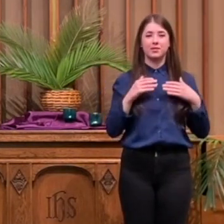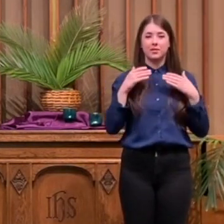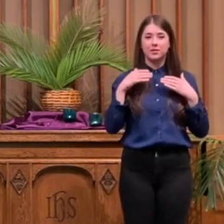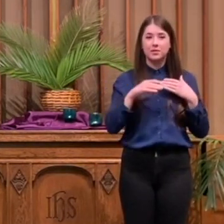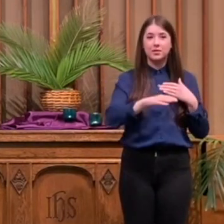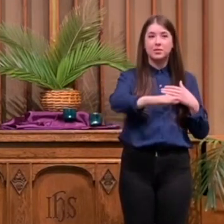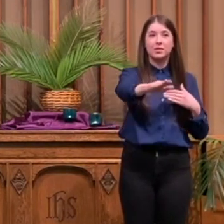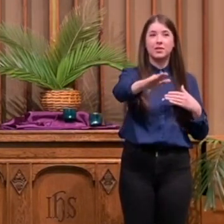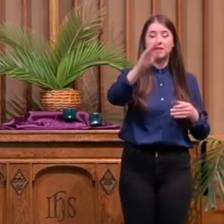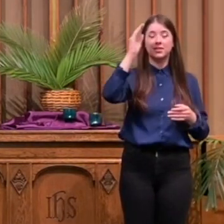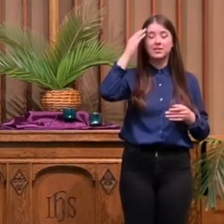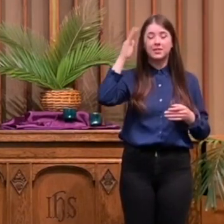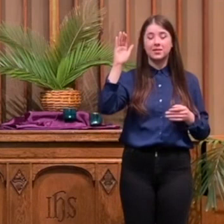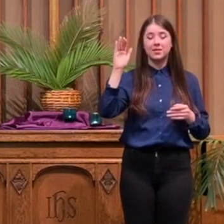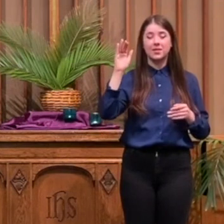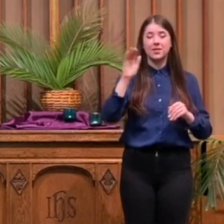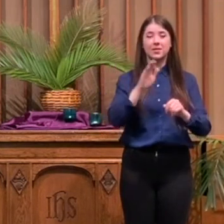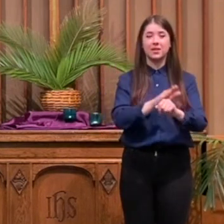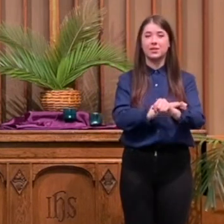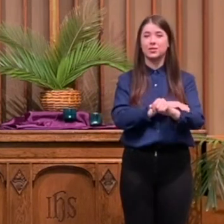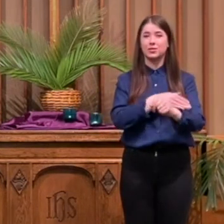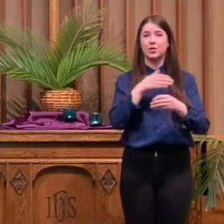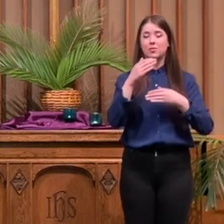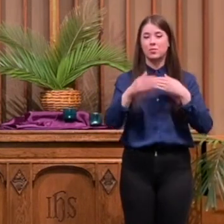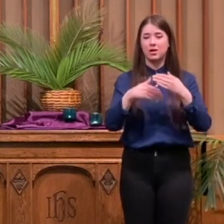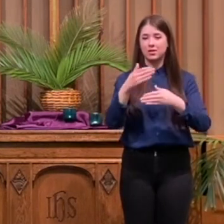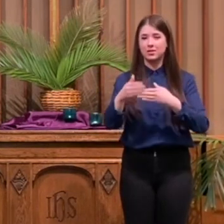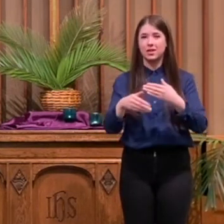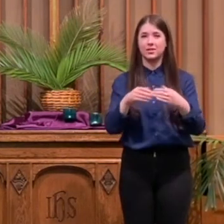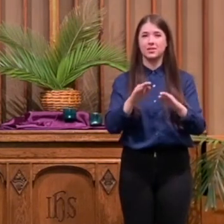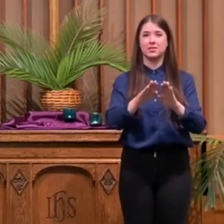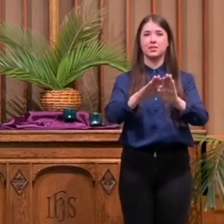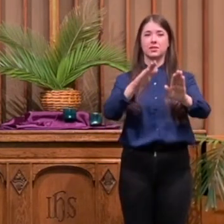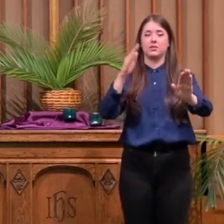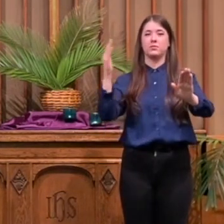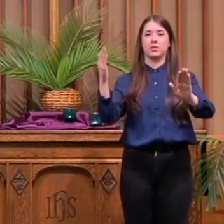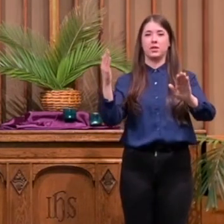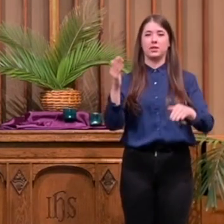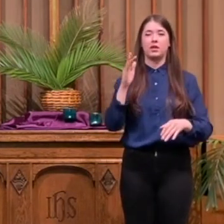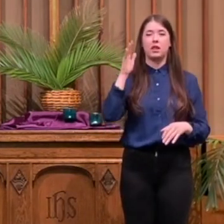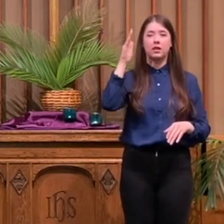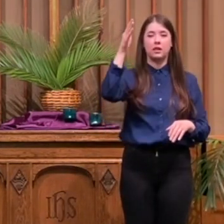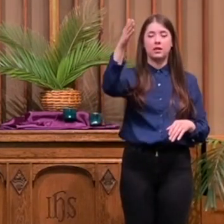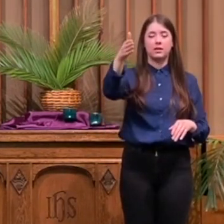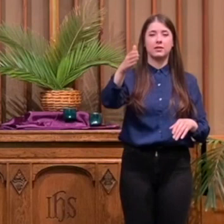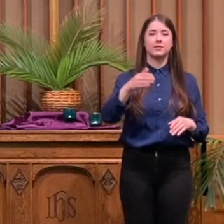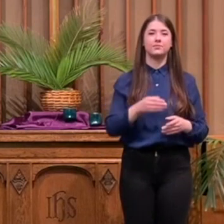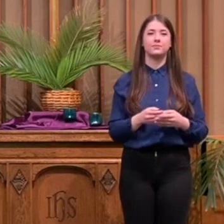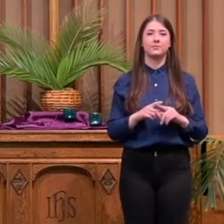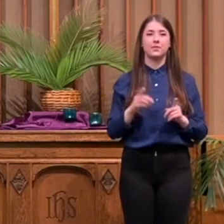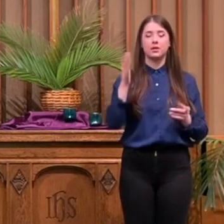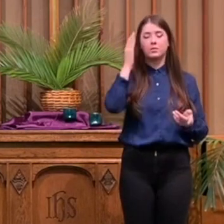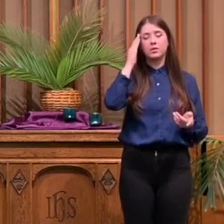unknown and slow process of eventually reopening. And yet we know that